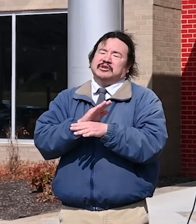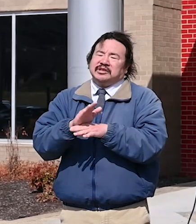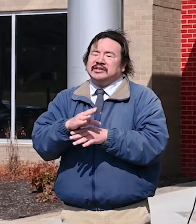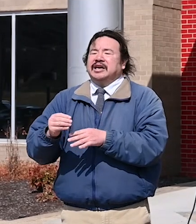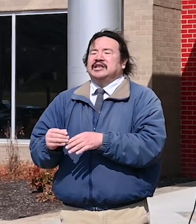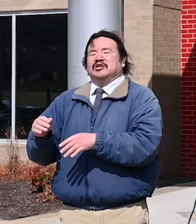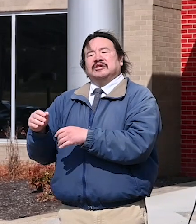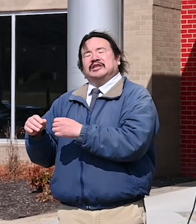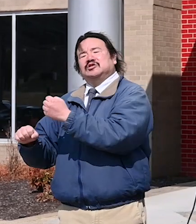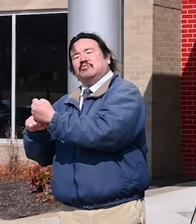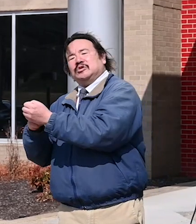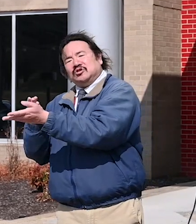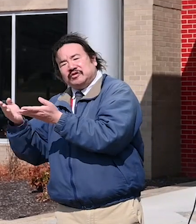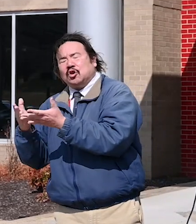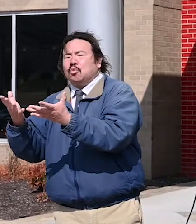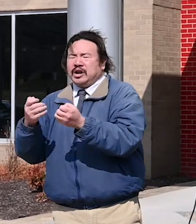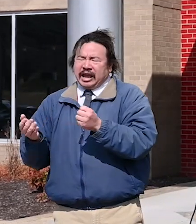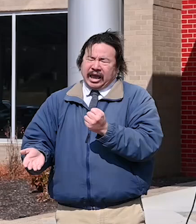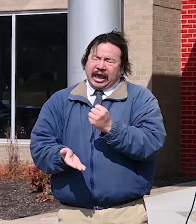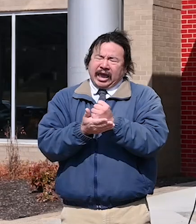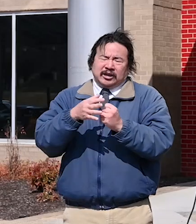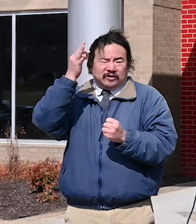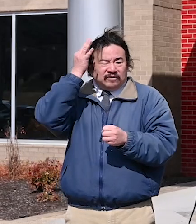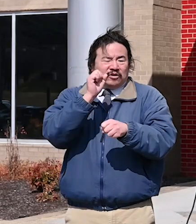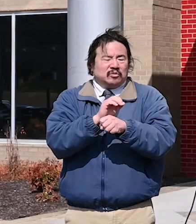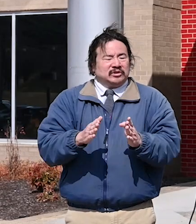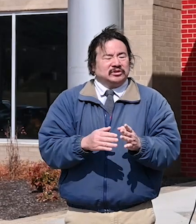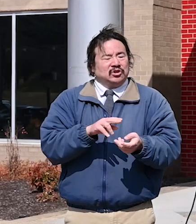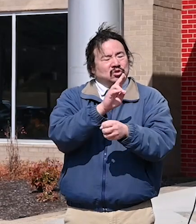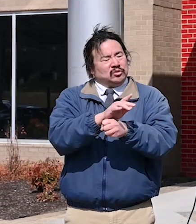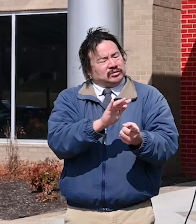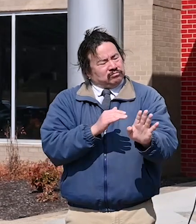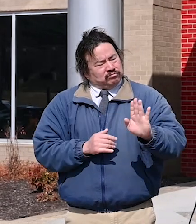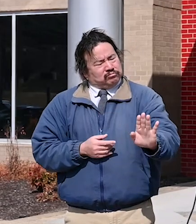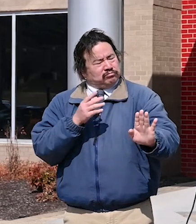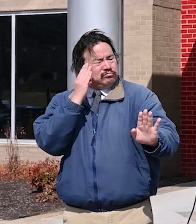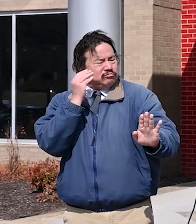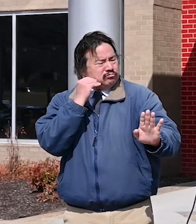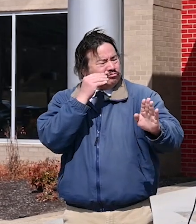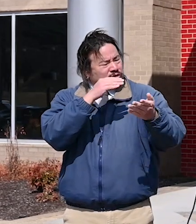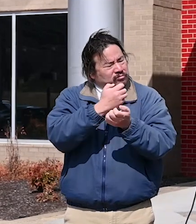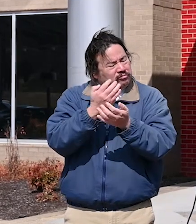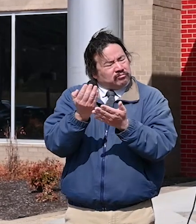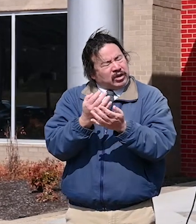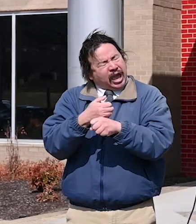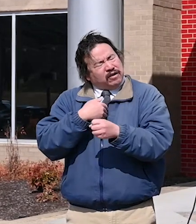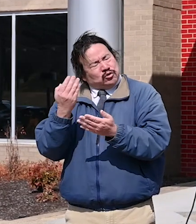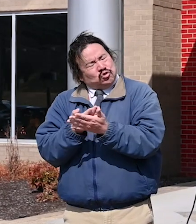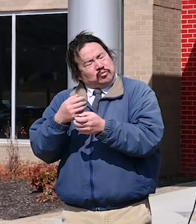services. We want to help our federal workers leverage their expertise and networks to create new opportunities